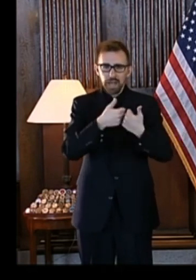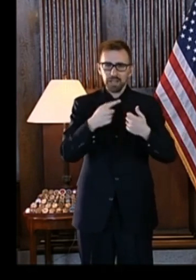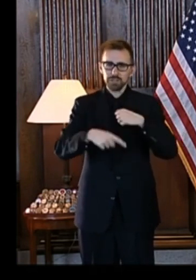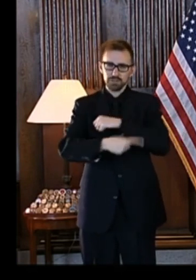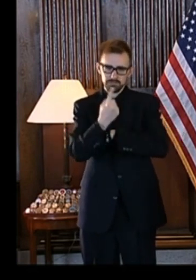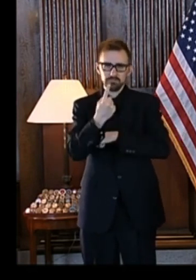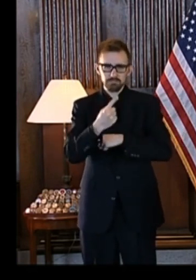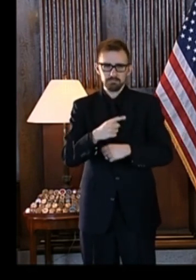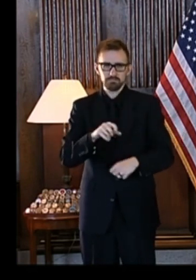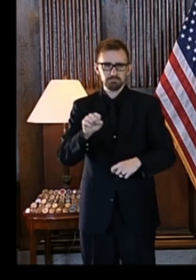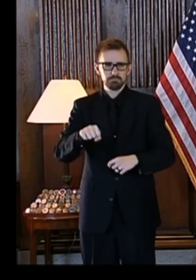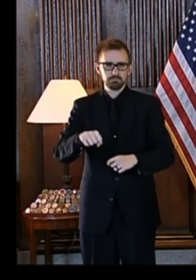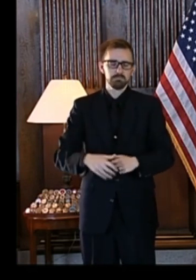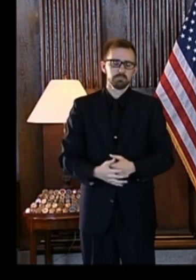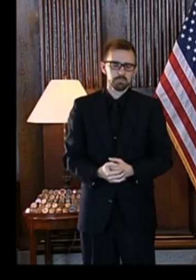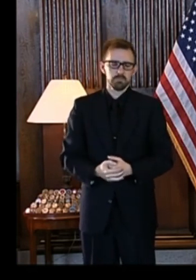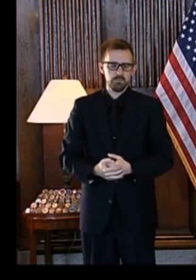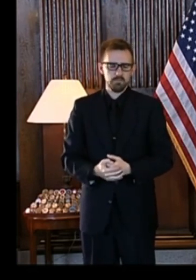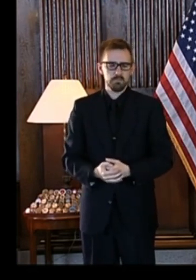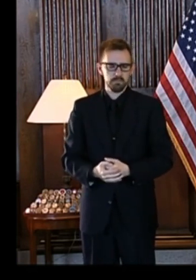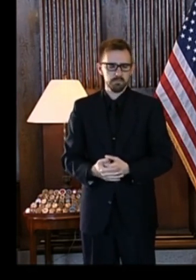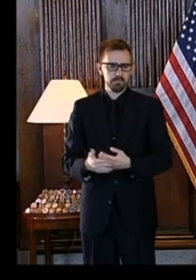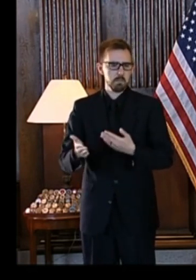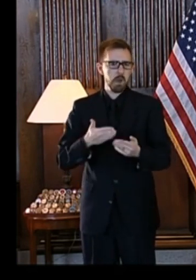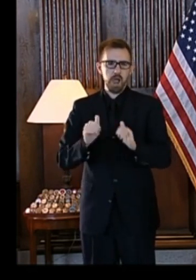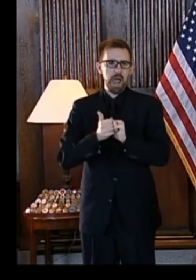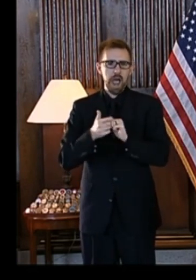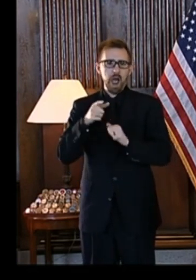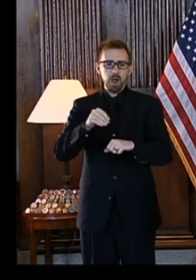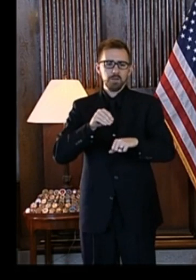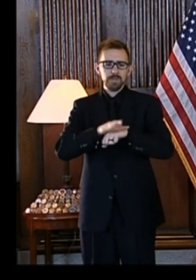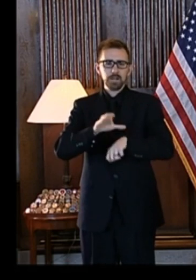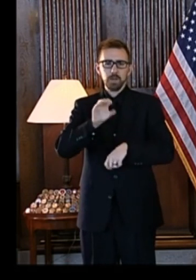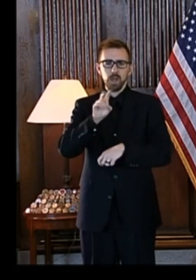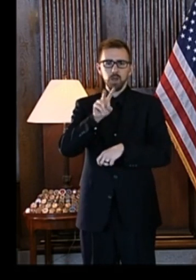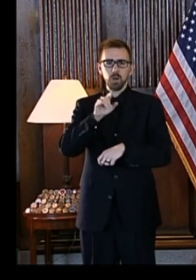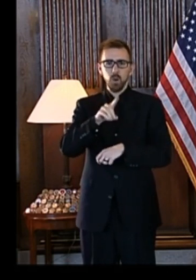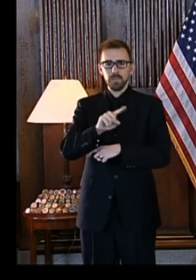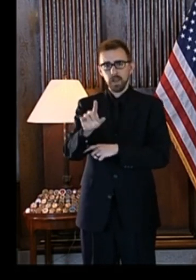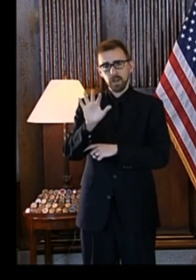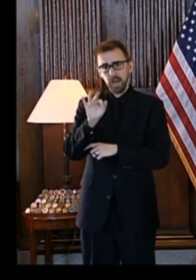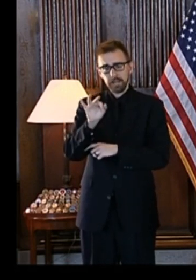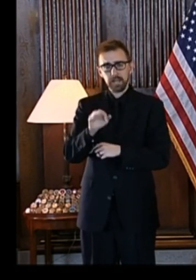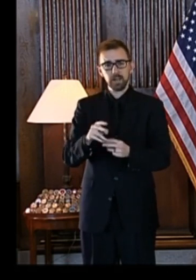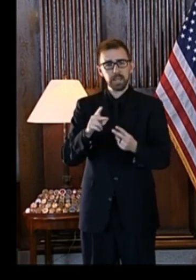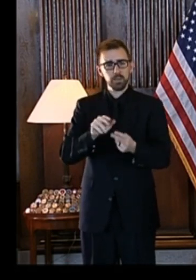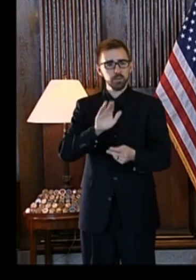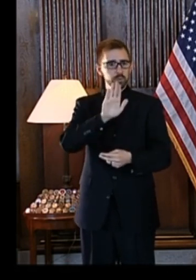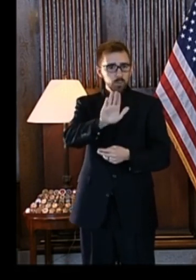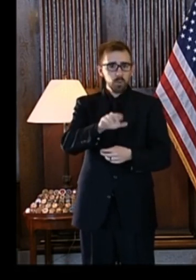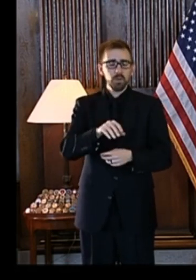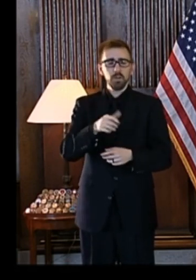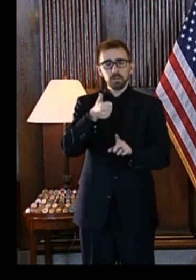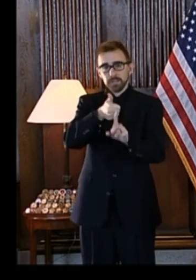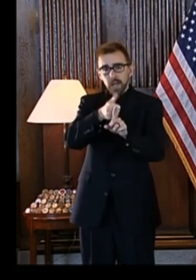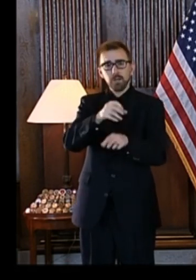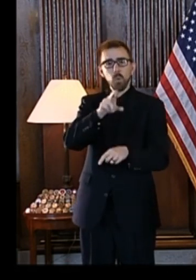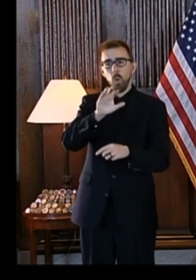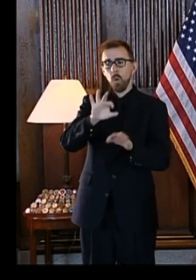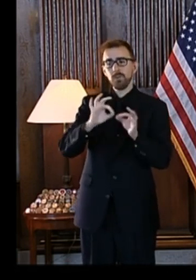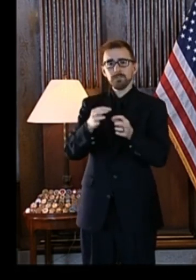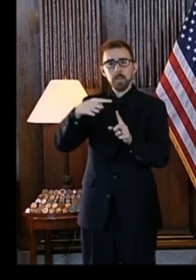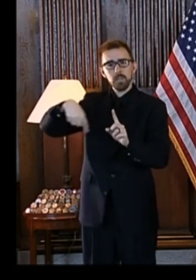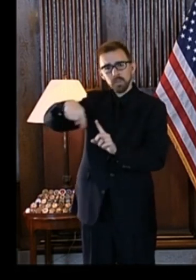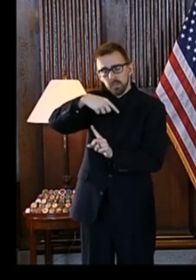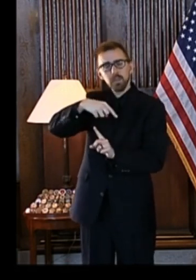nation. No matter how you have been affected by COVID-19, whether you or your family member has gotten